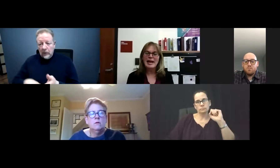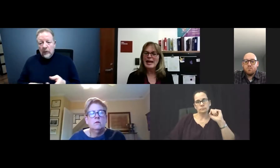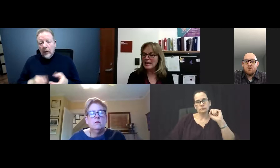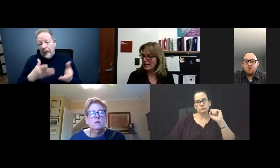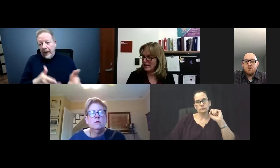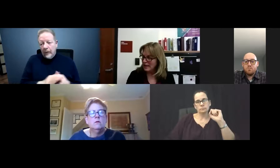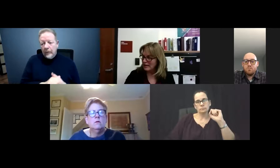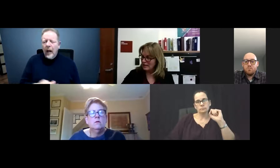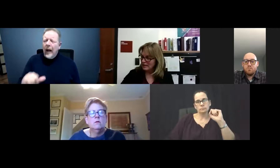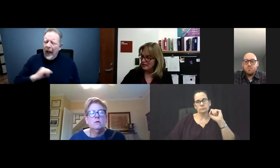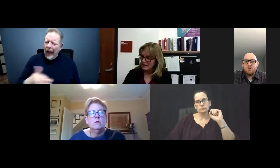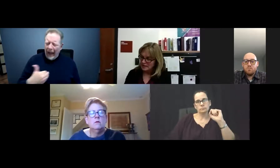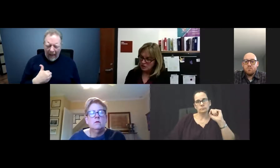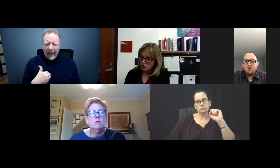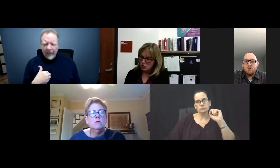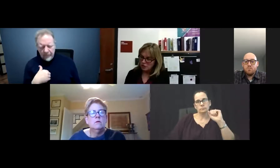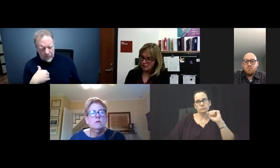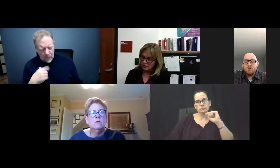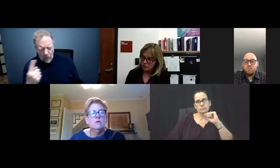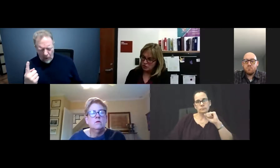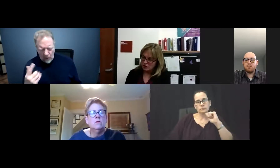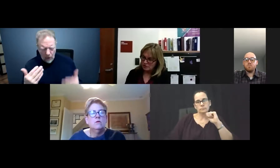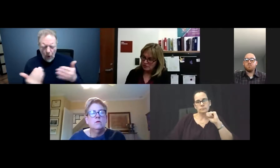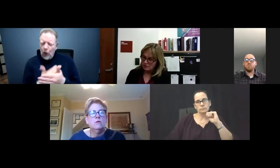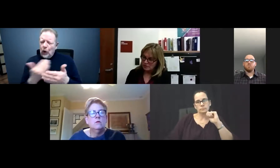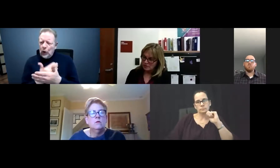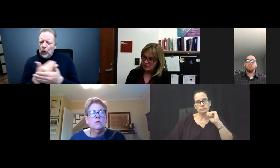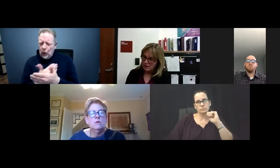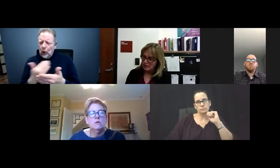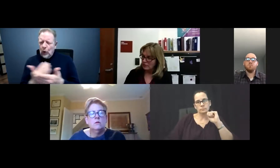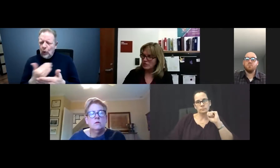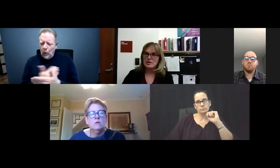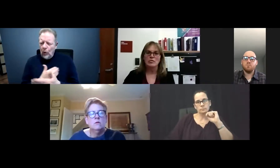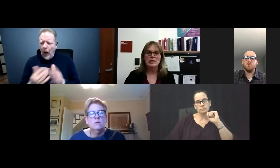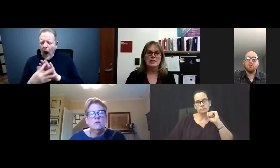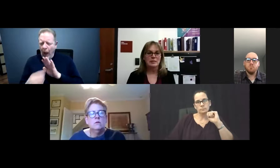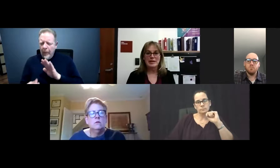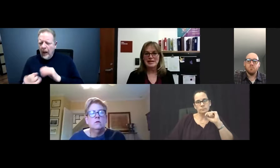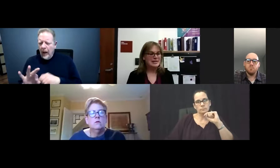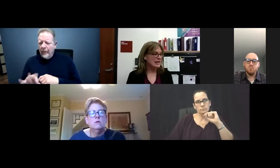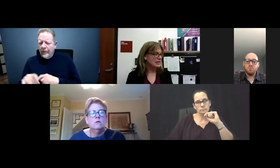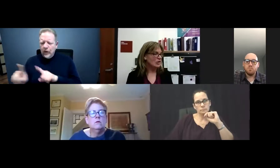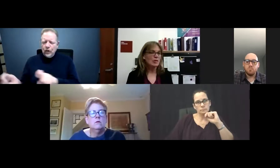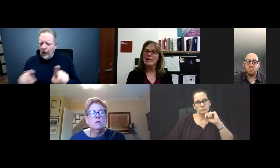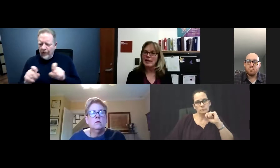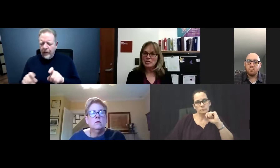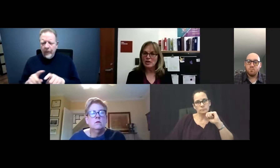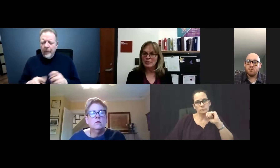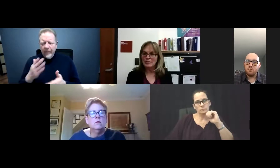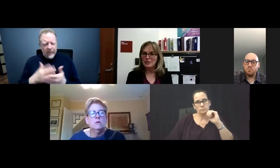had a newer version, and for some reason, because it's on my laptop, when